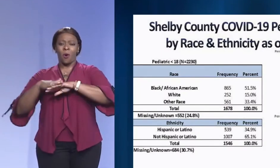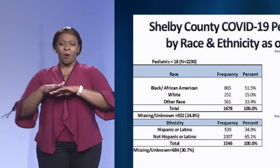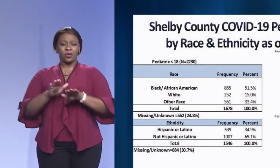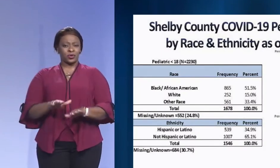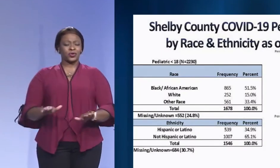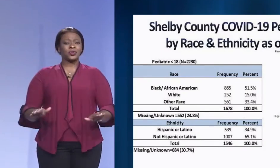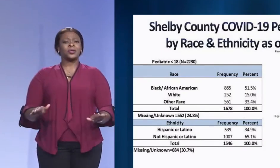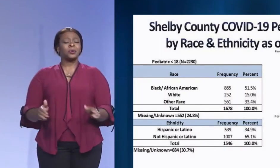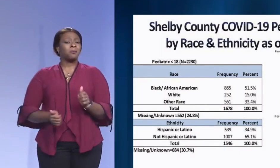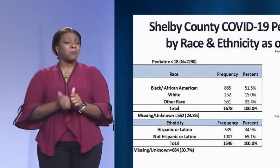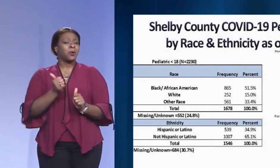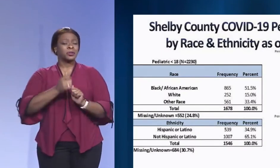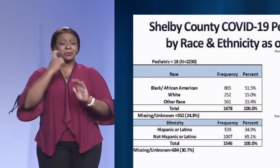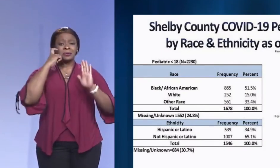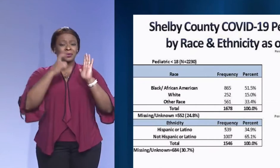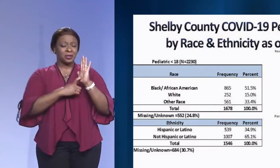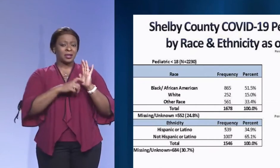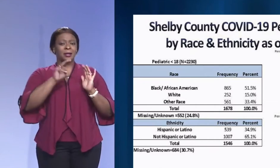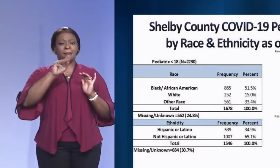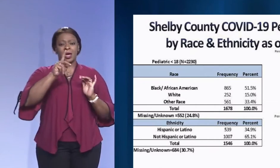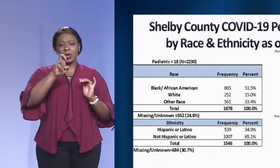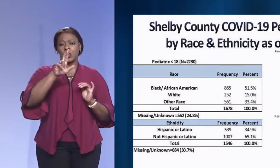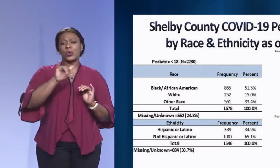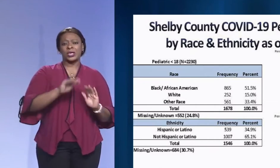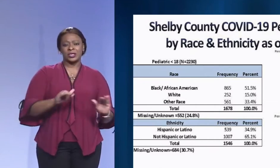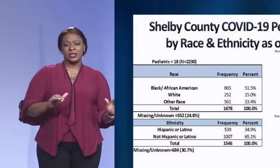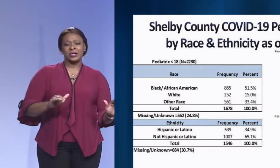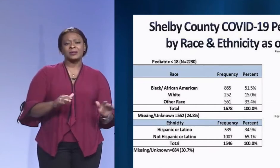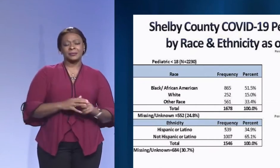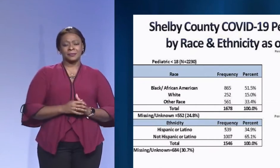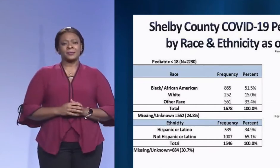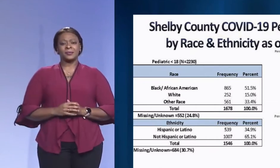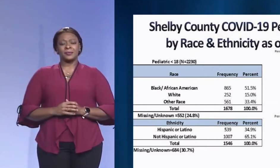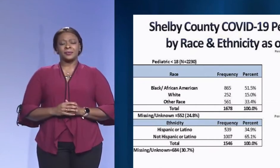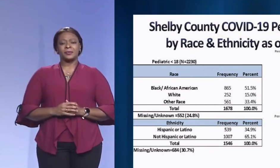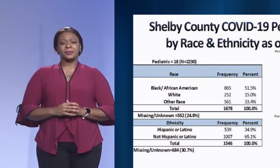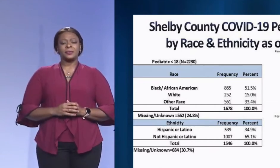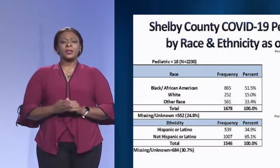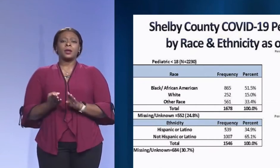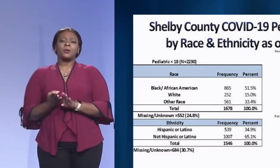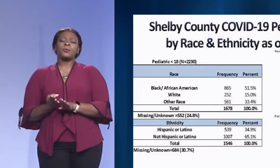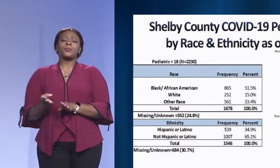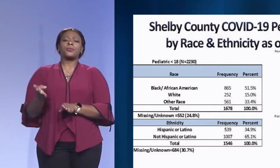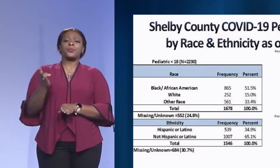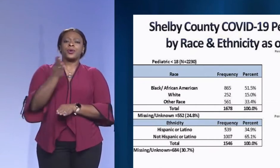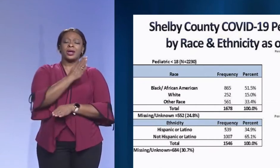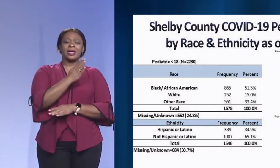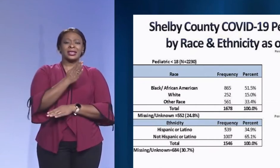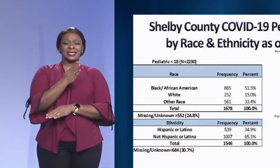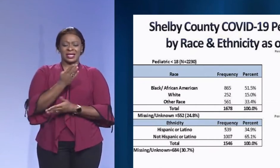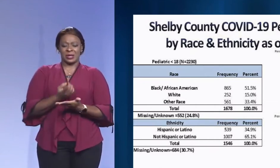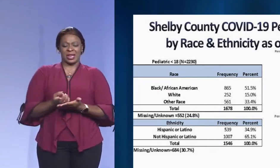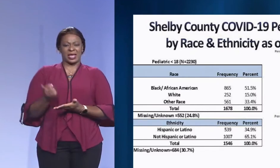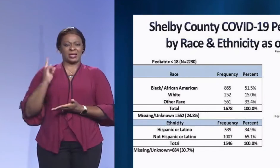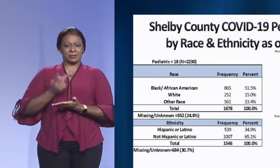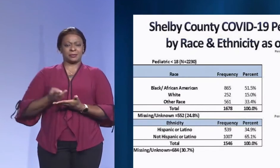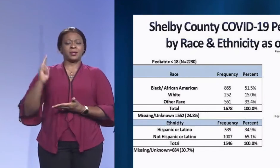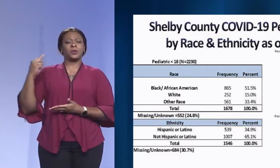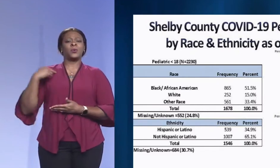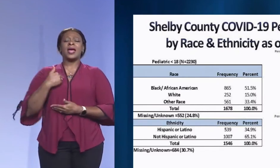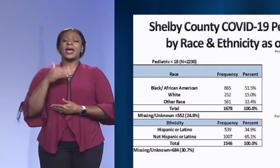children of minority populations. Prior to recent weeks, we had as many